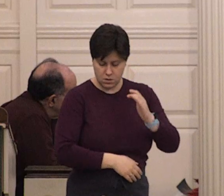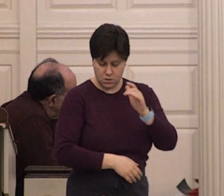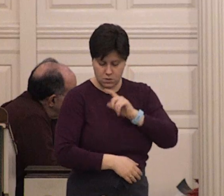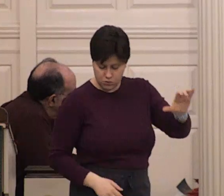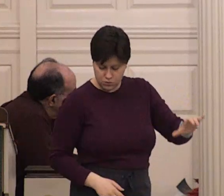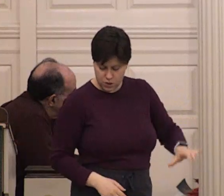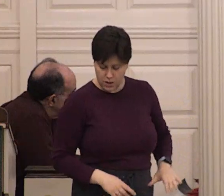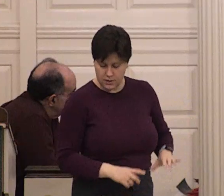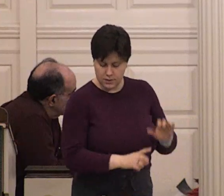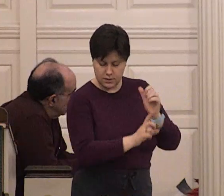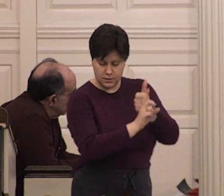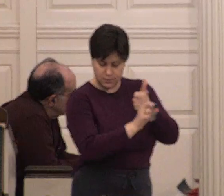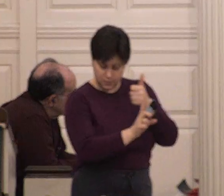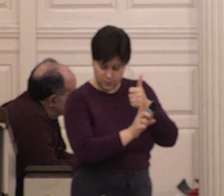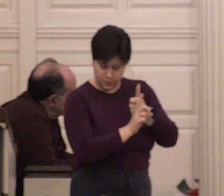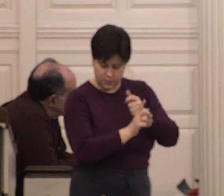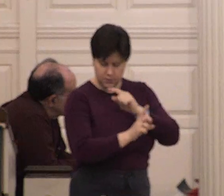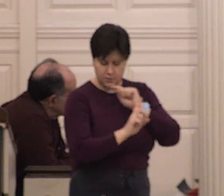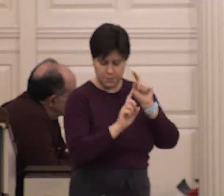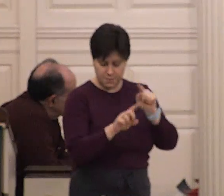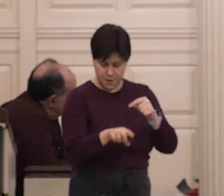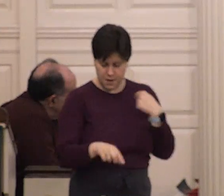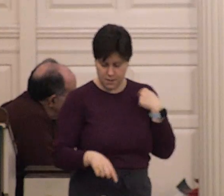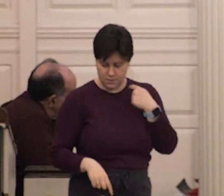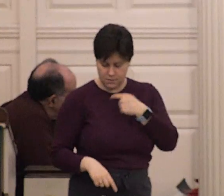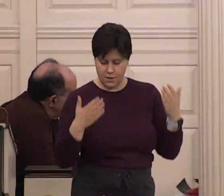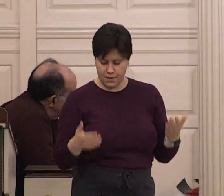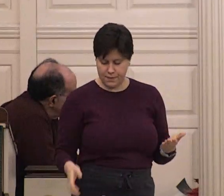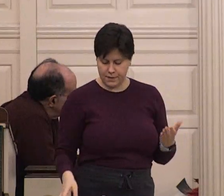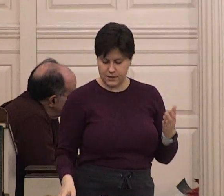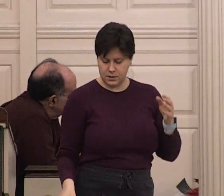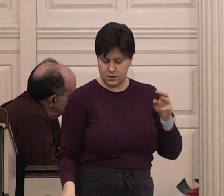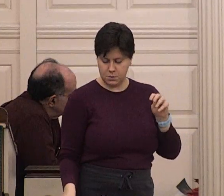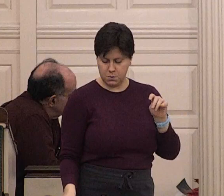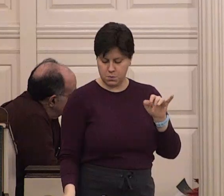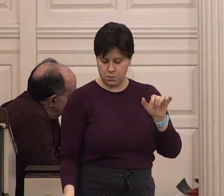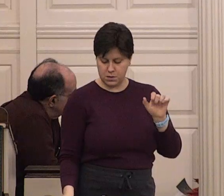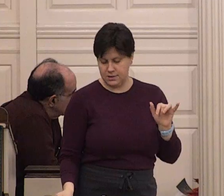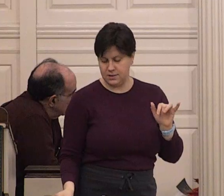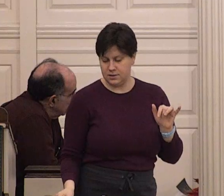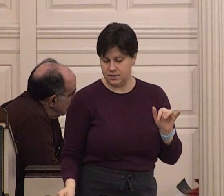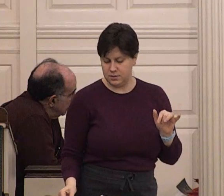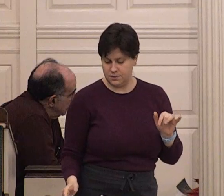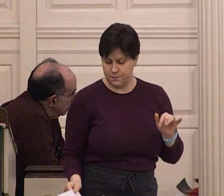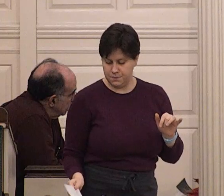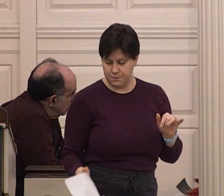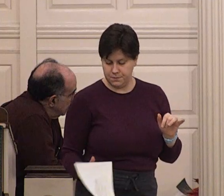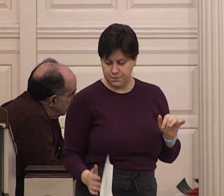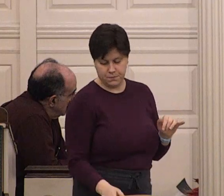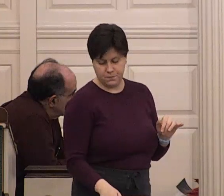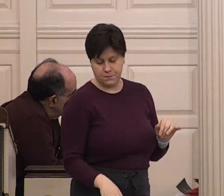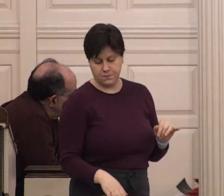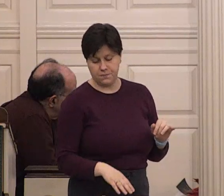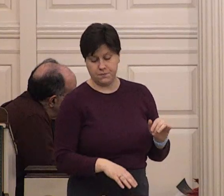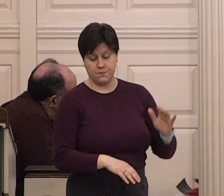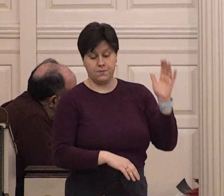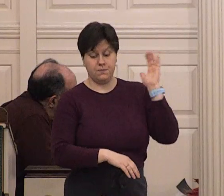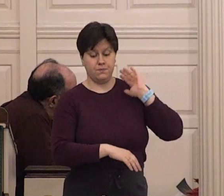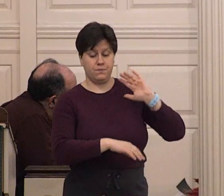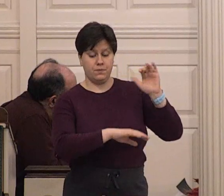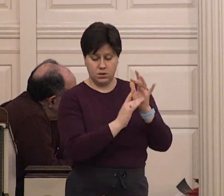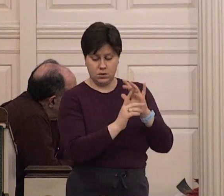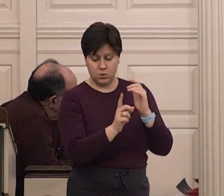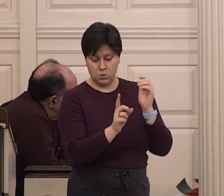our Lord Jesus Christ, at whose command we celebrate these mysteries. For on the night he was